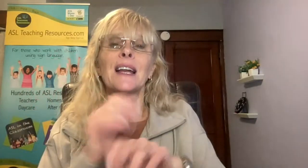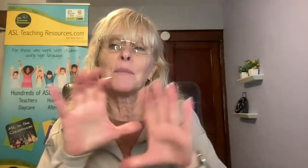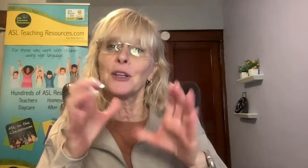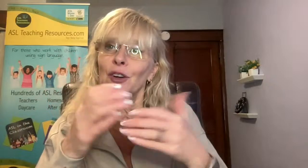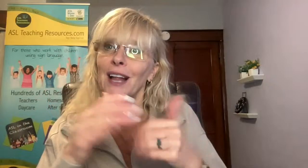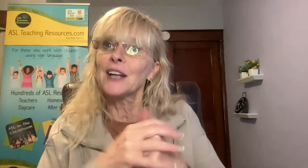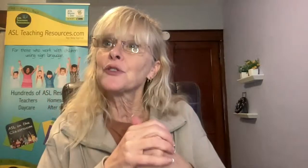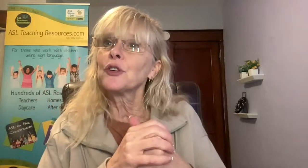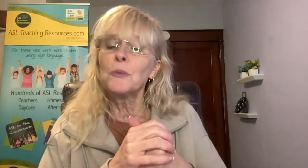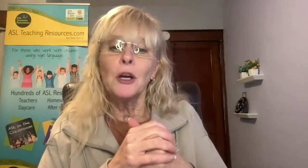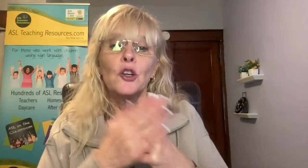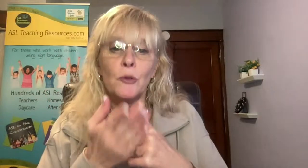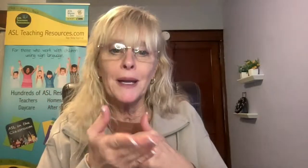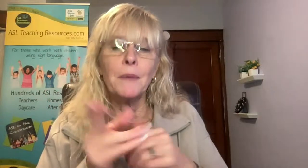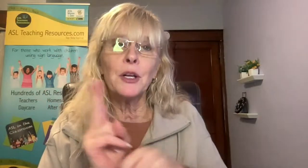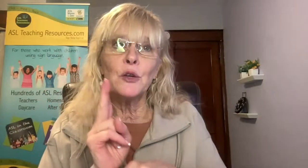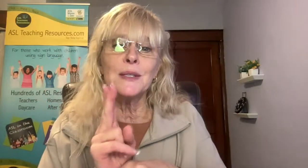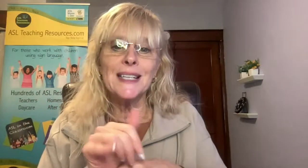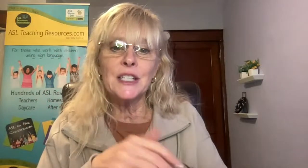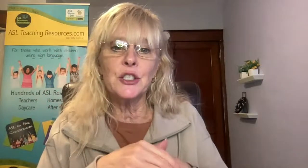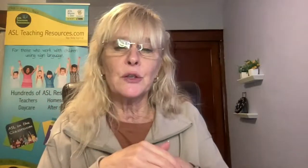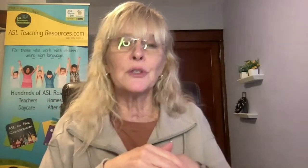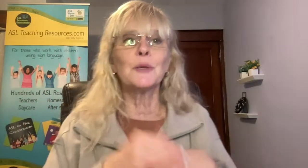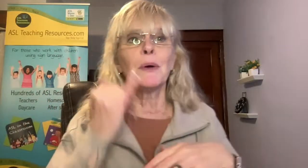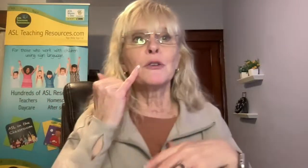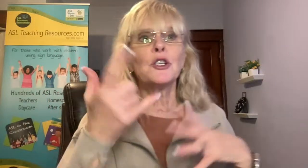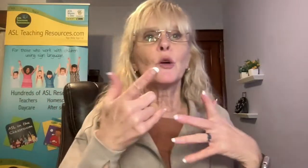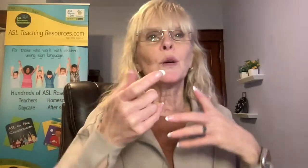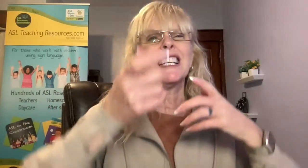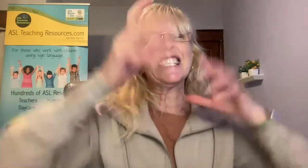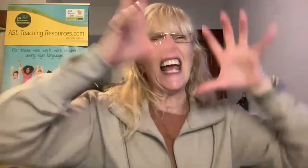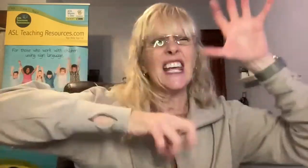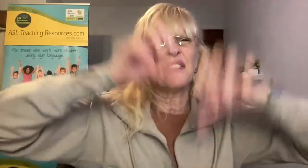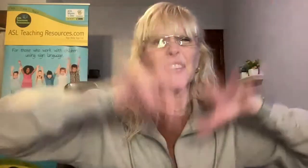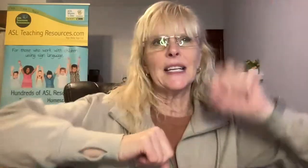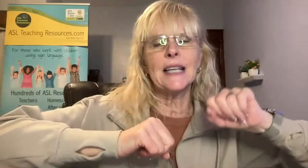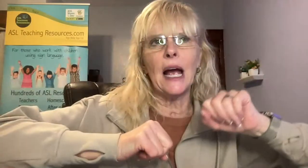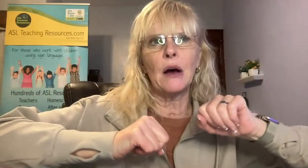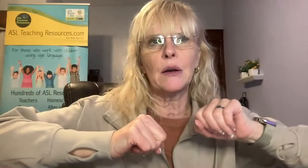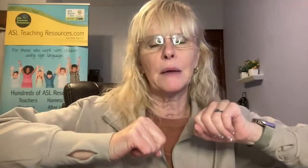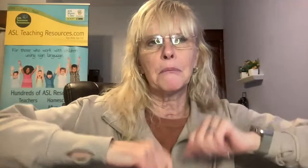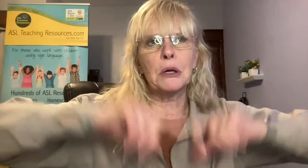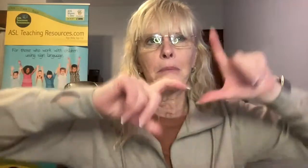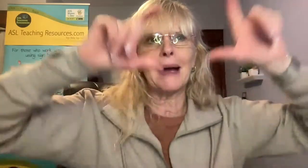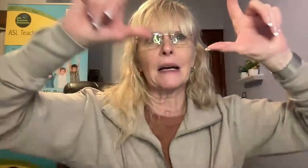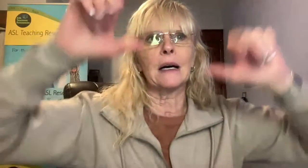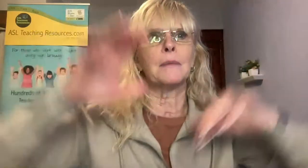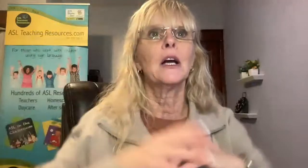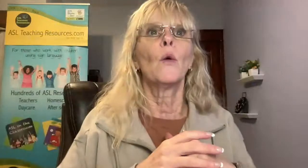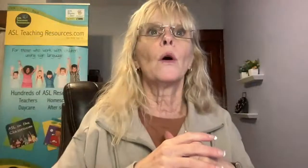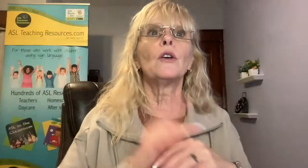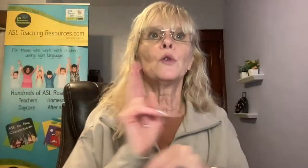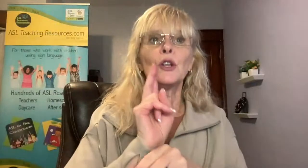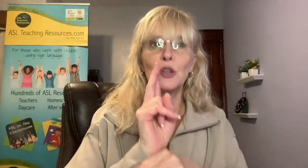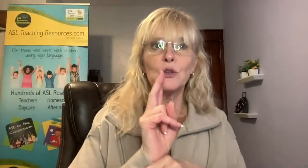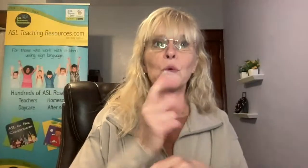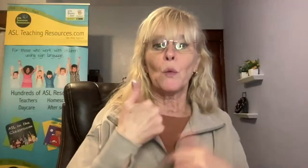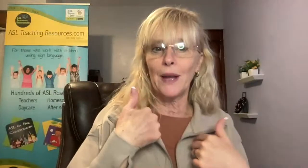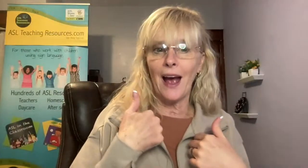up in your classroom, you'll be able to use these too. Suppose you don't want to take everything down and put it back up. Well, you can use what we